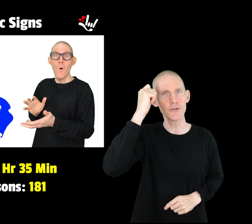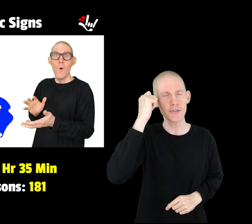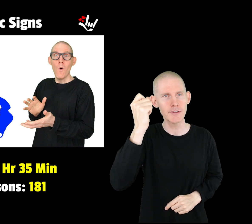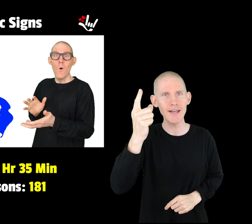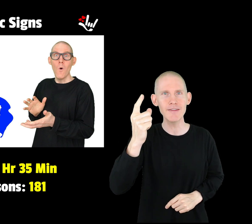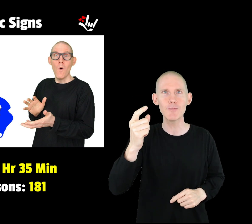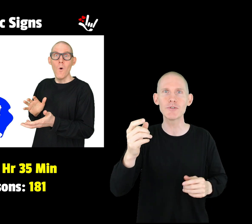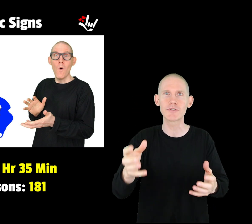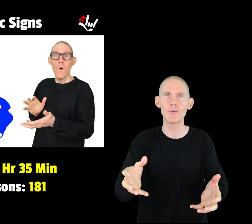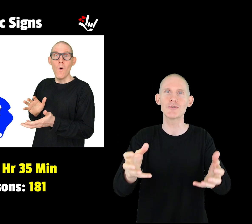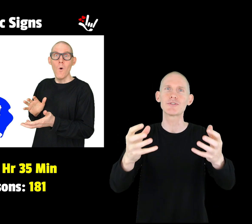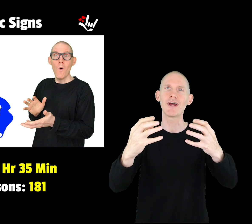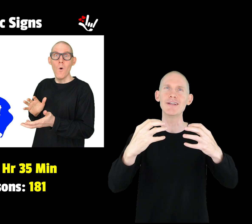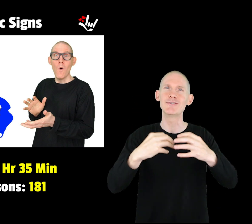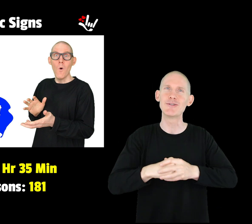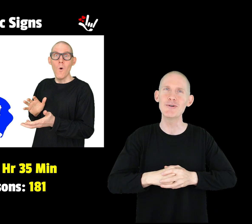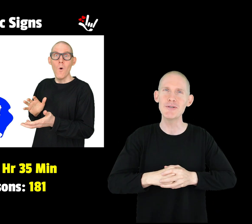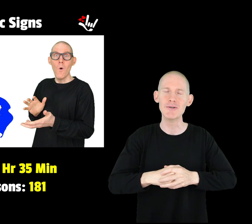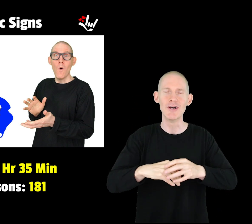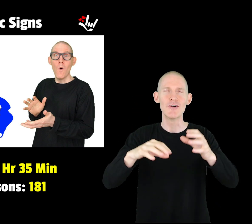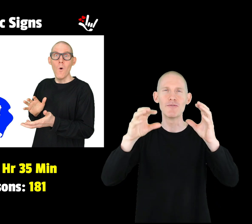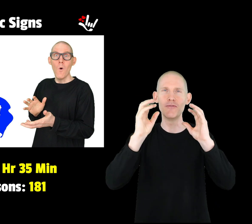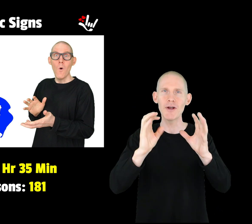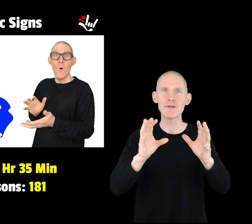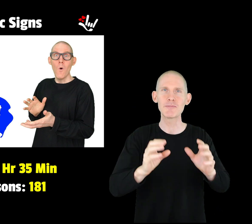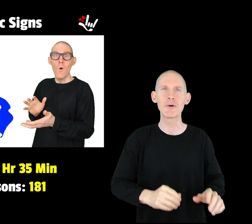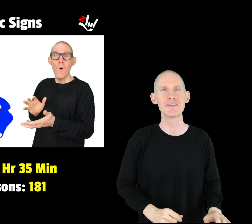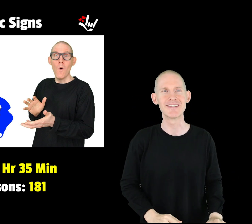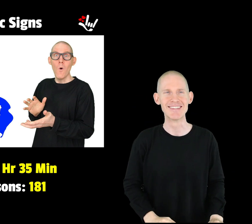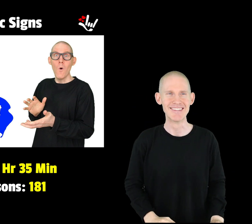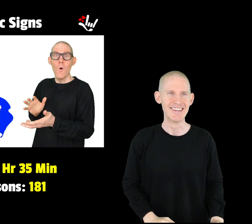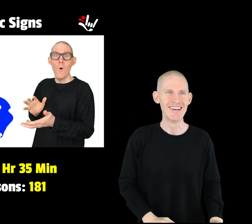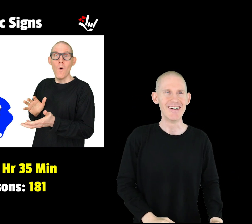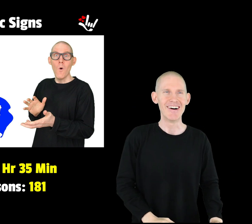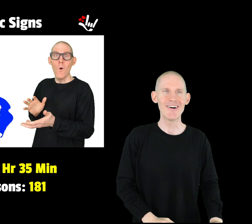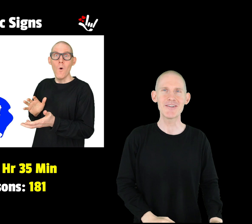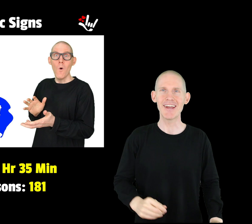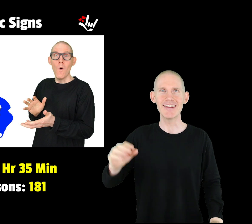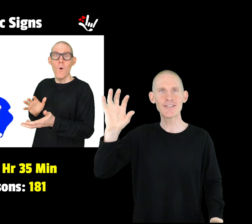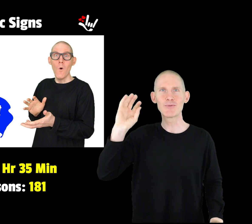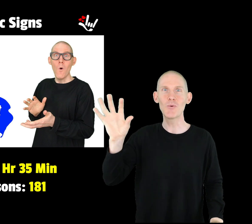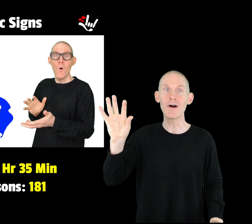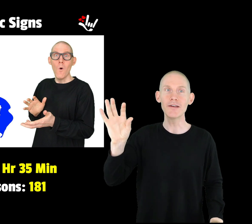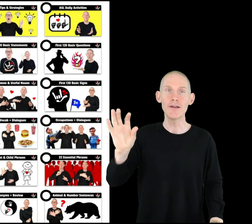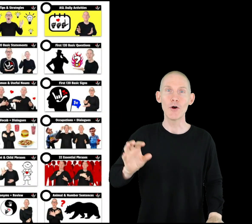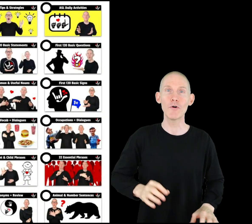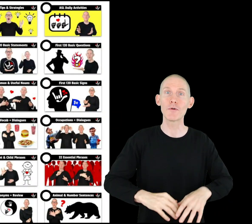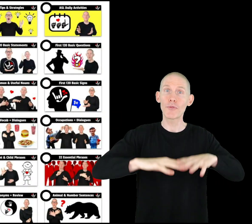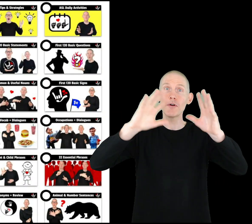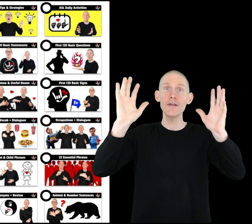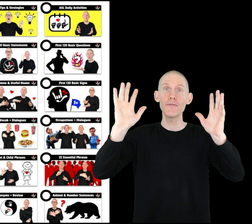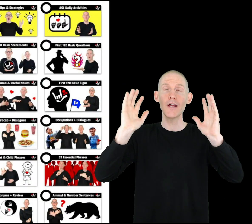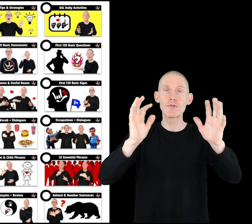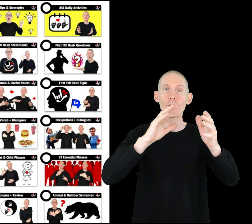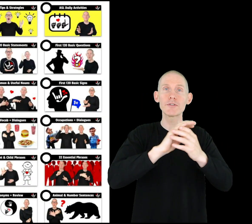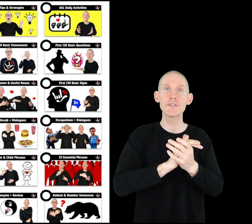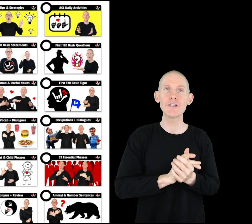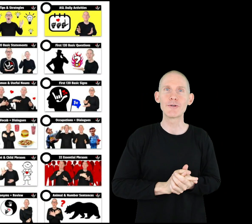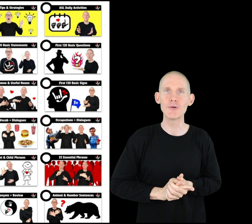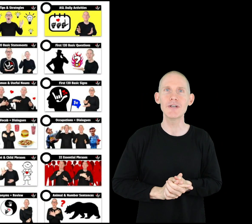the mechanics behind the sign, well, it hurts your ability to be able to remember it and sign it in the future. So we take our time in this